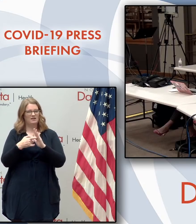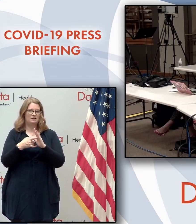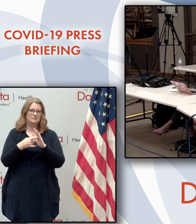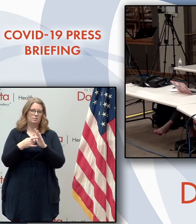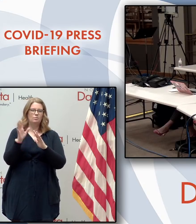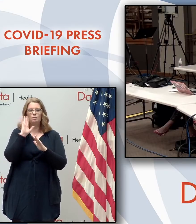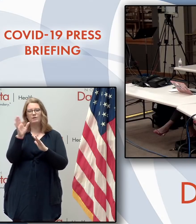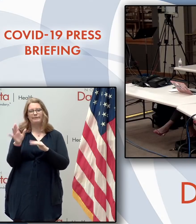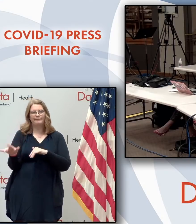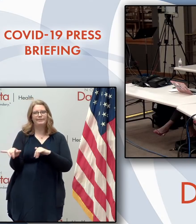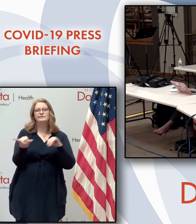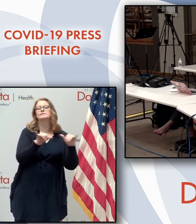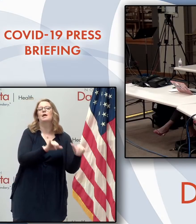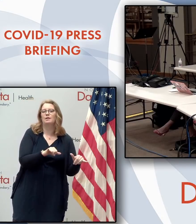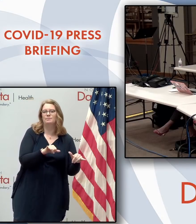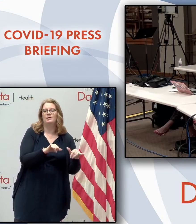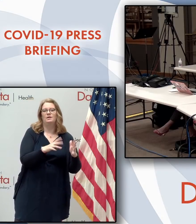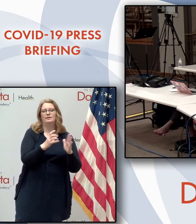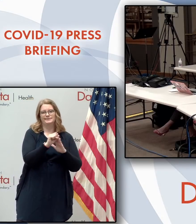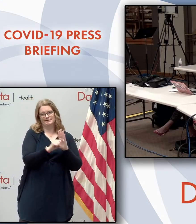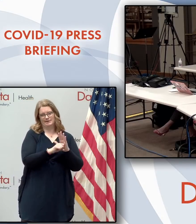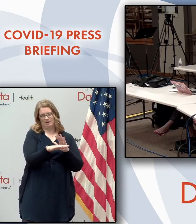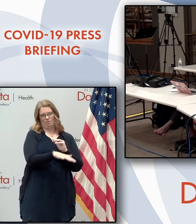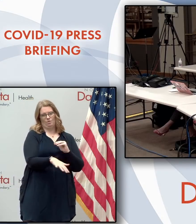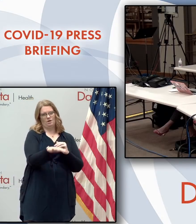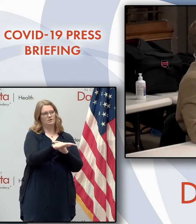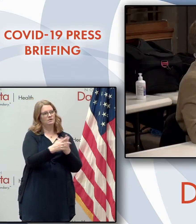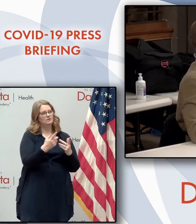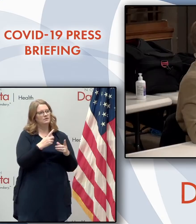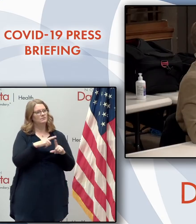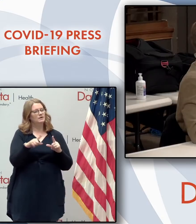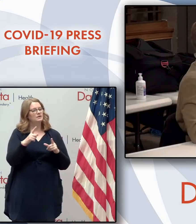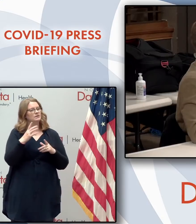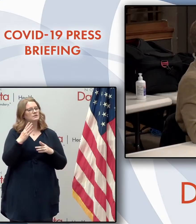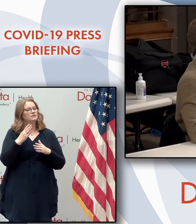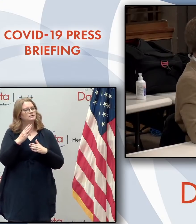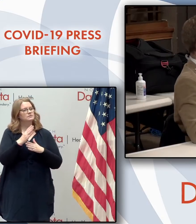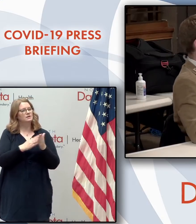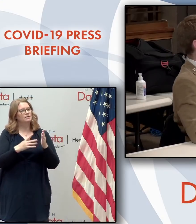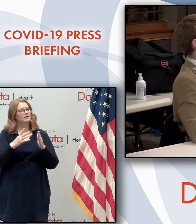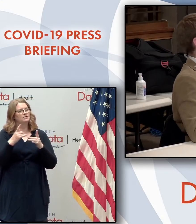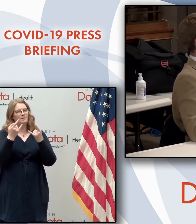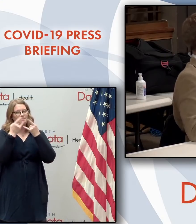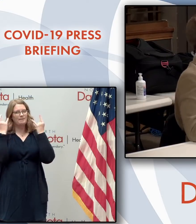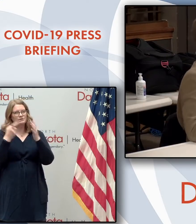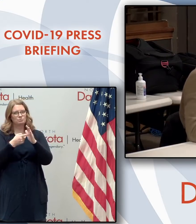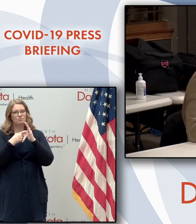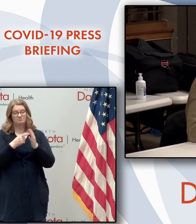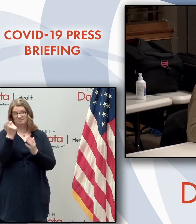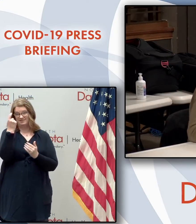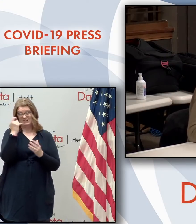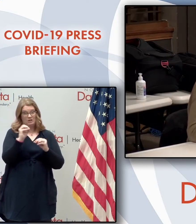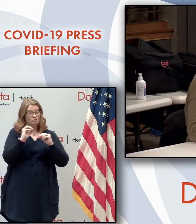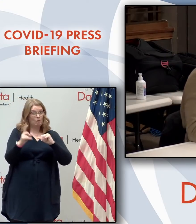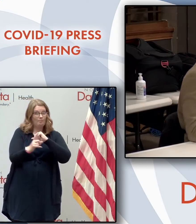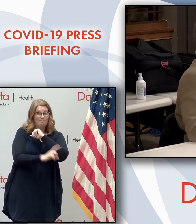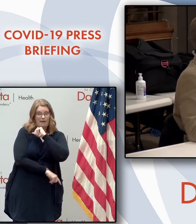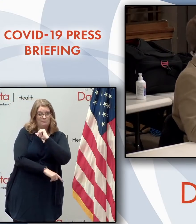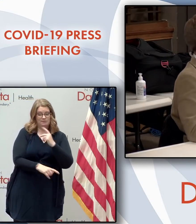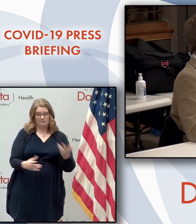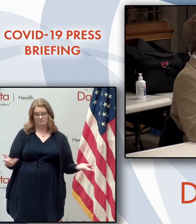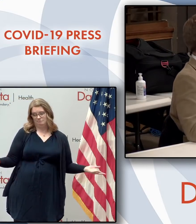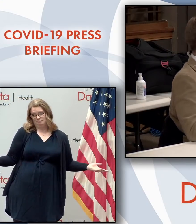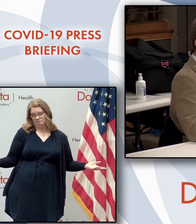being said, many of the cities in the state that do have some form of mask requirement, there's no penalty, there's really no teeth to